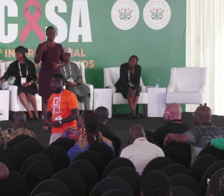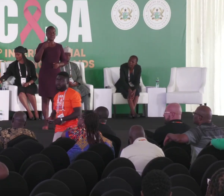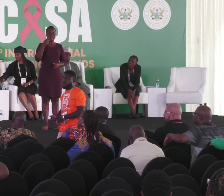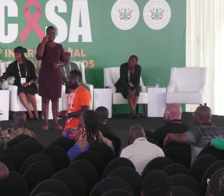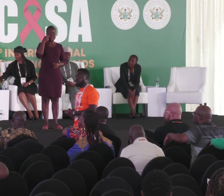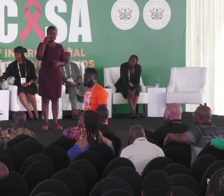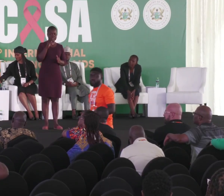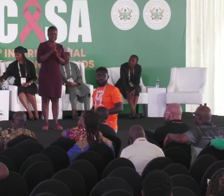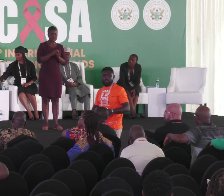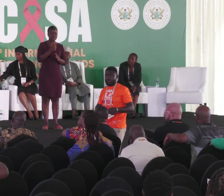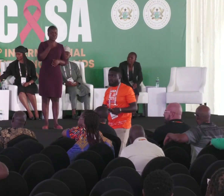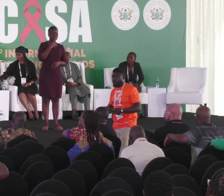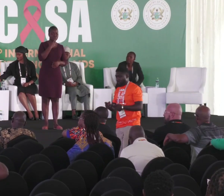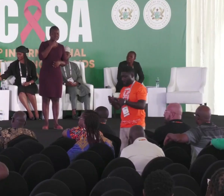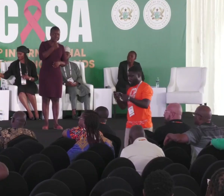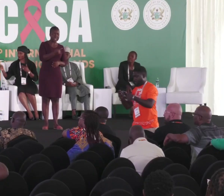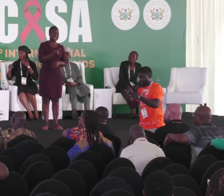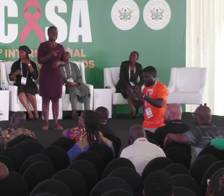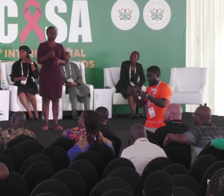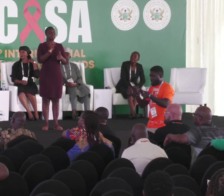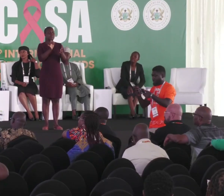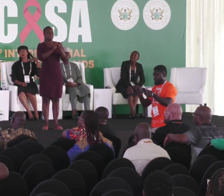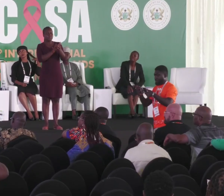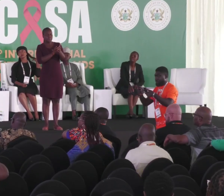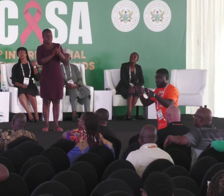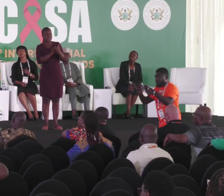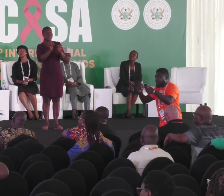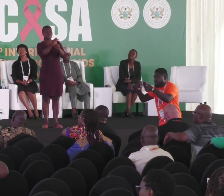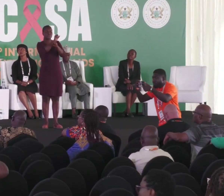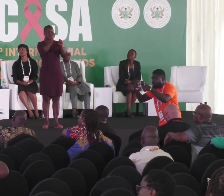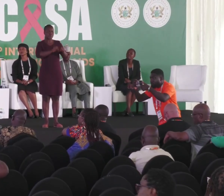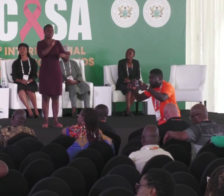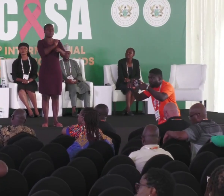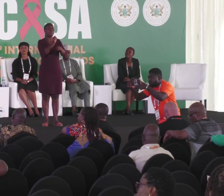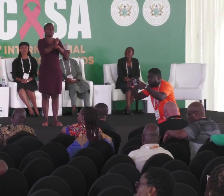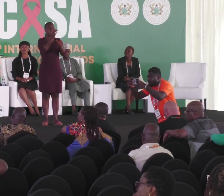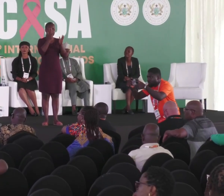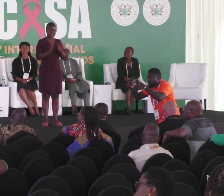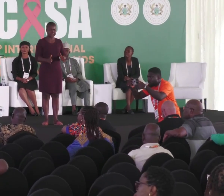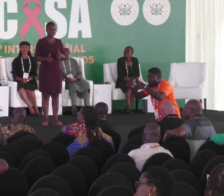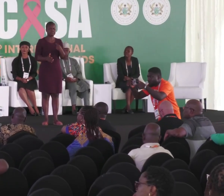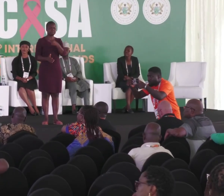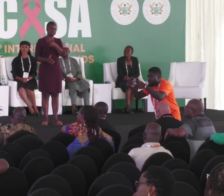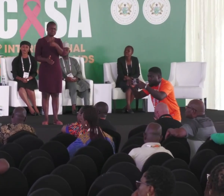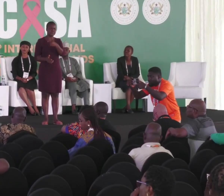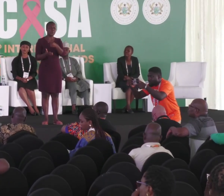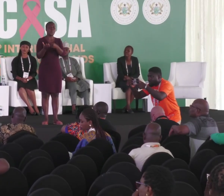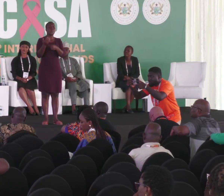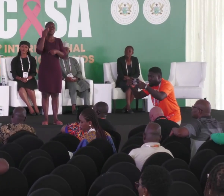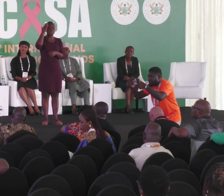kept mentioning pharmacists, and I want to find out, are they